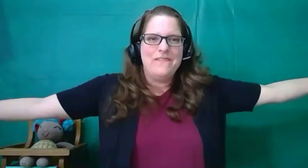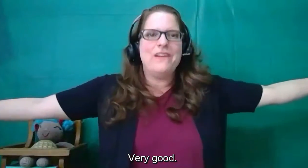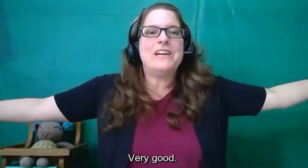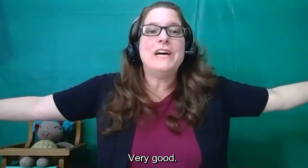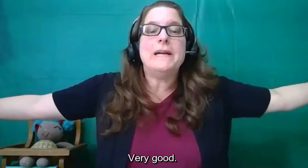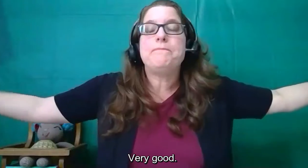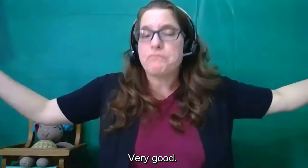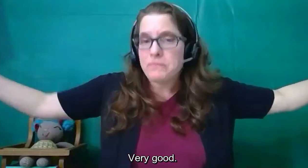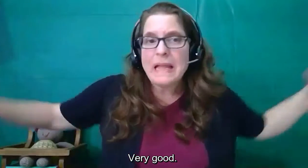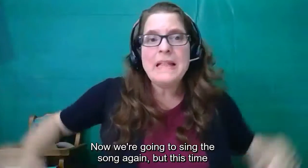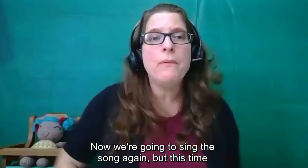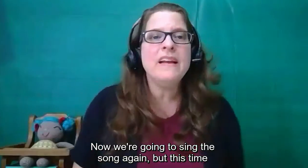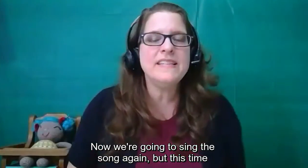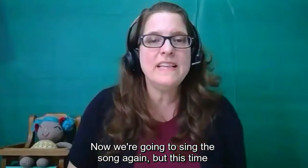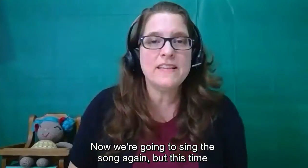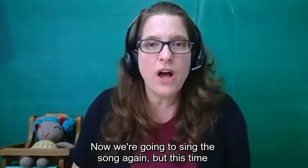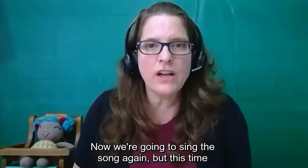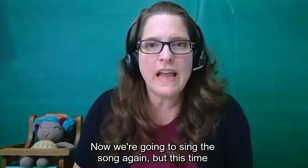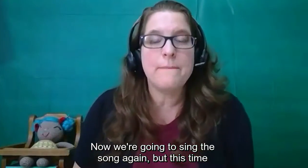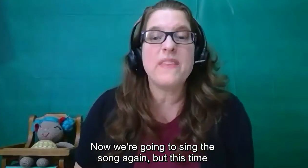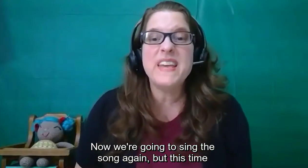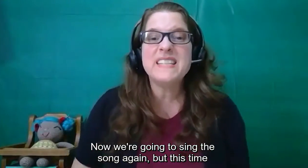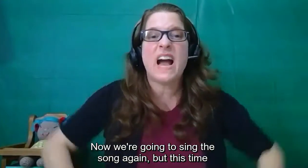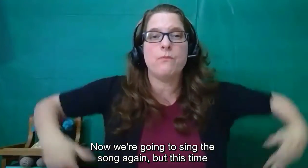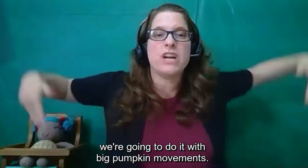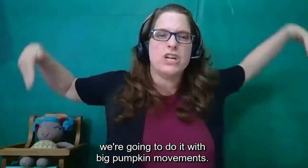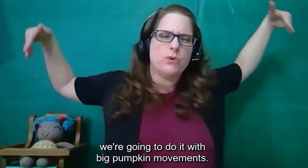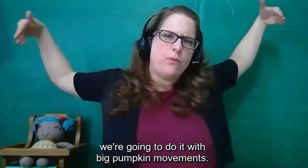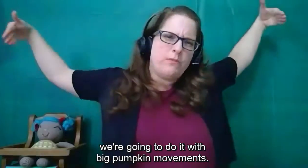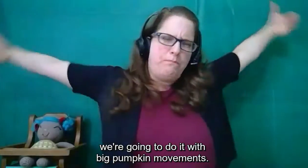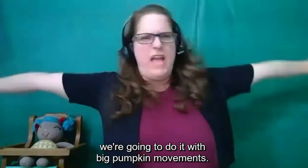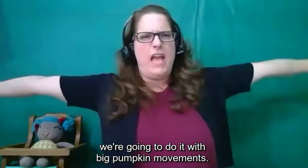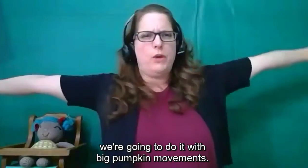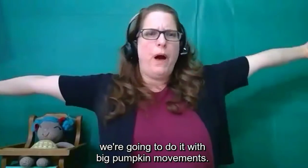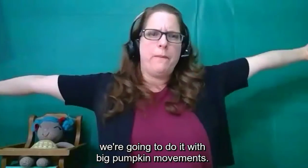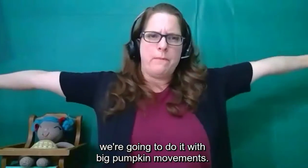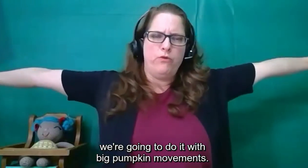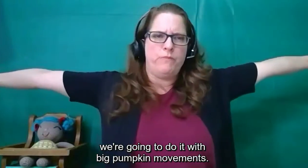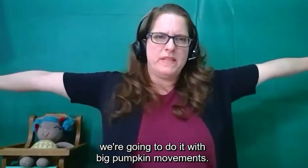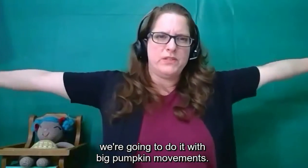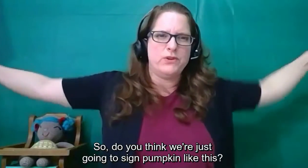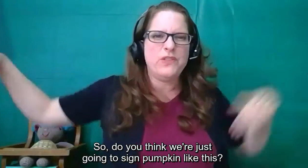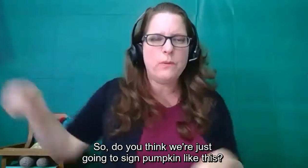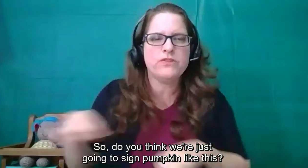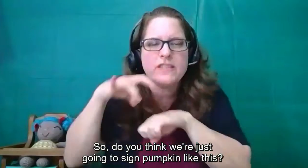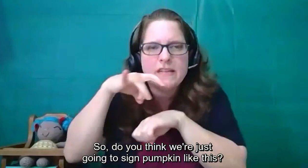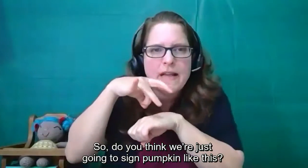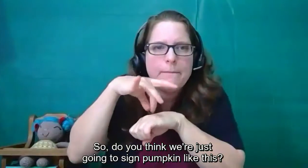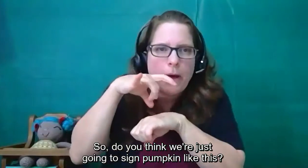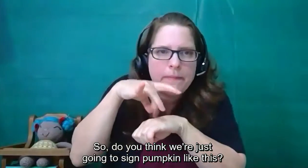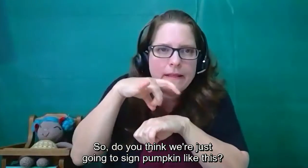Very good. Now we're going to sing the song again, but this time we're going to do it with big pumpkin movements. So do you think we're just going to sign pumpkin like